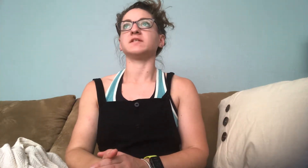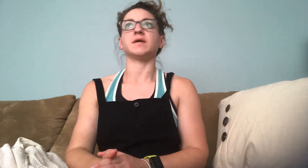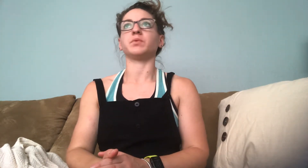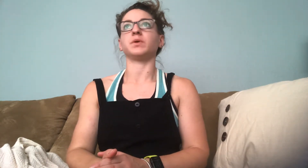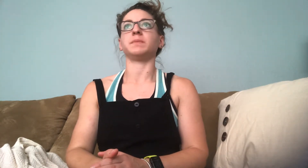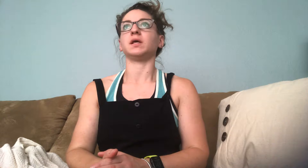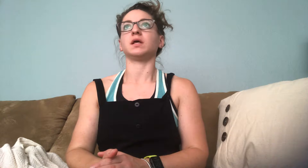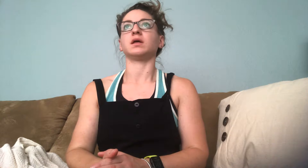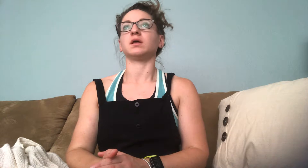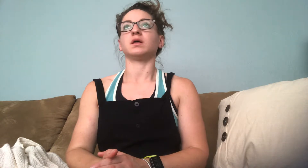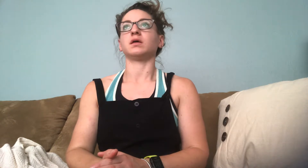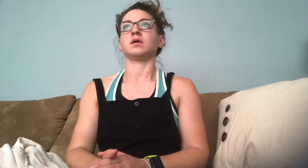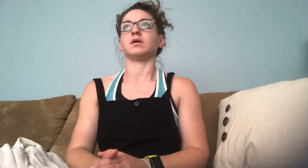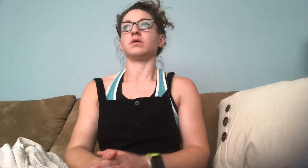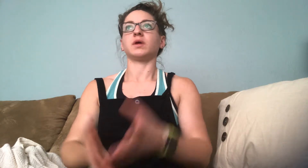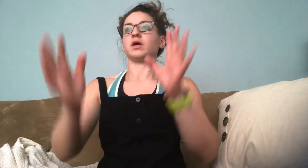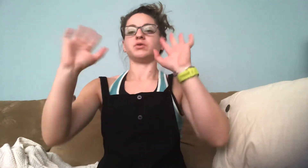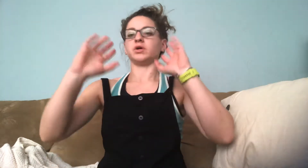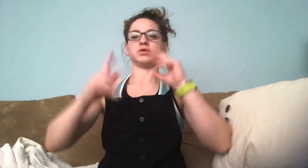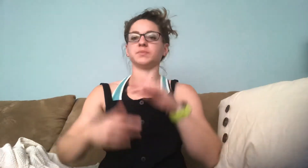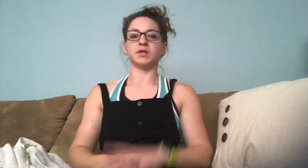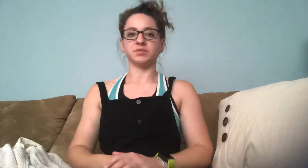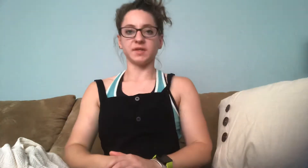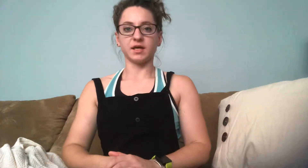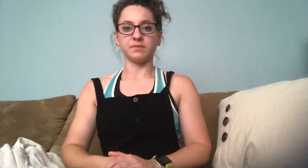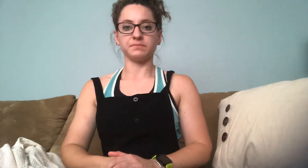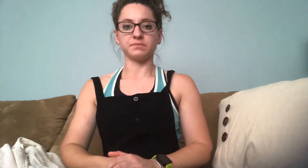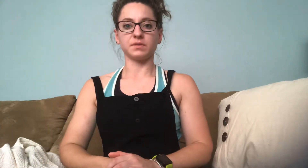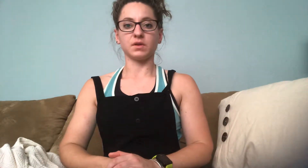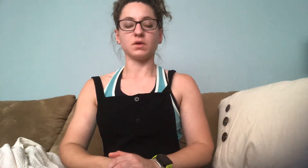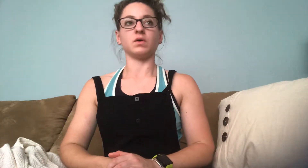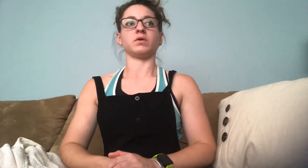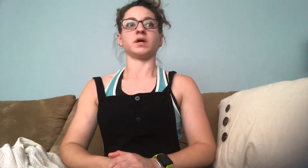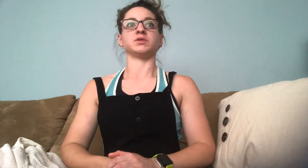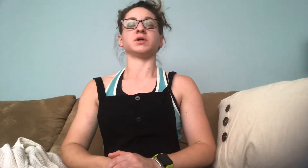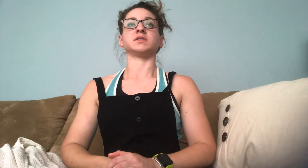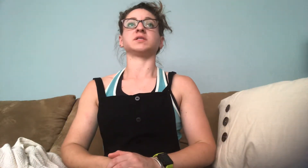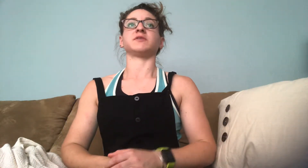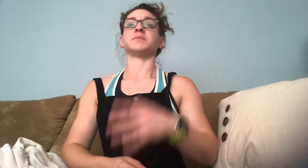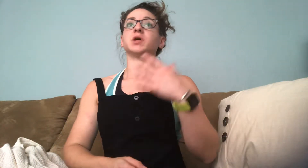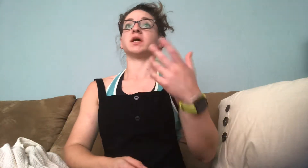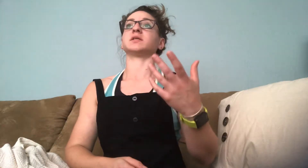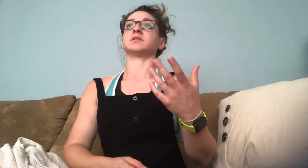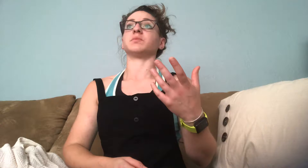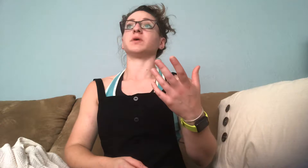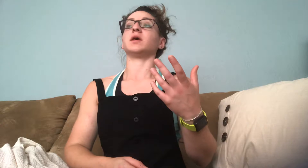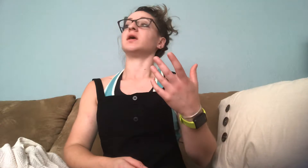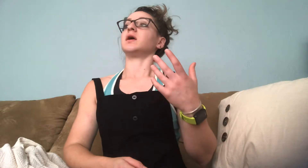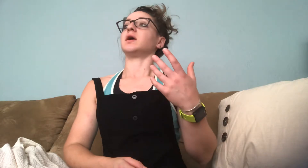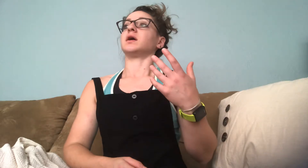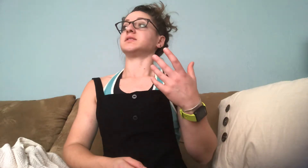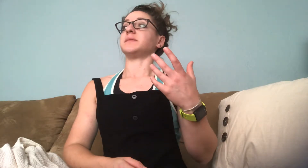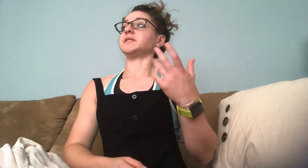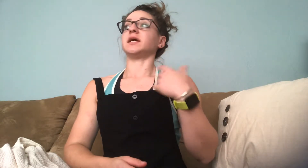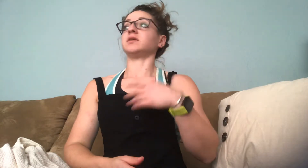the example would be, okay, I use my dad. Okay, so if I'm talking to someone, I'll say my